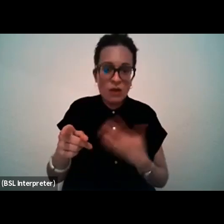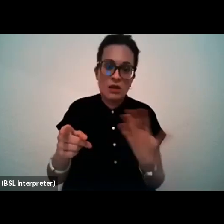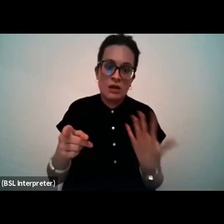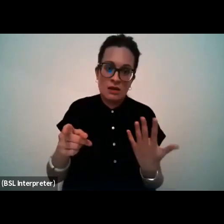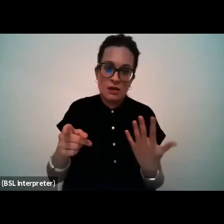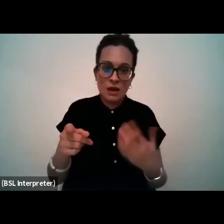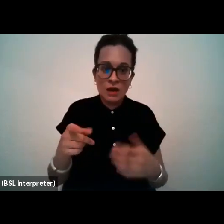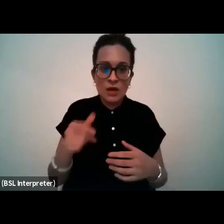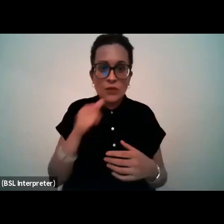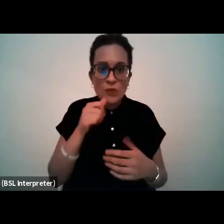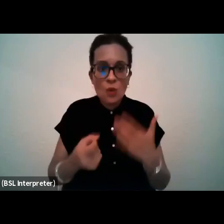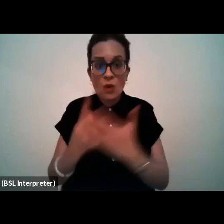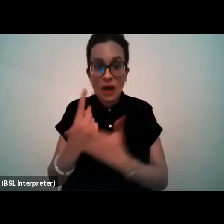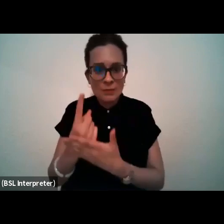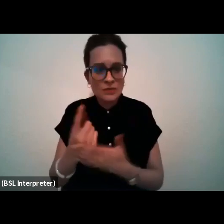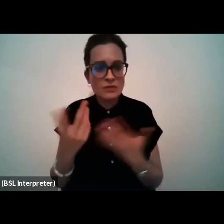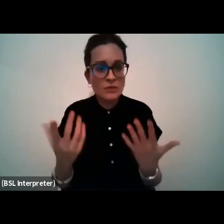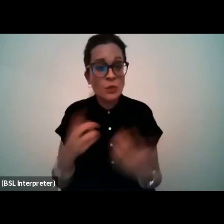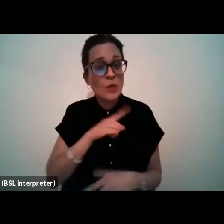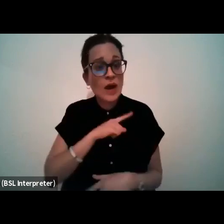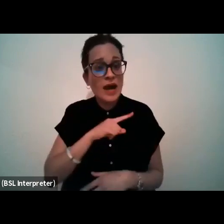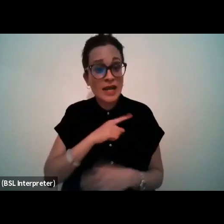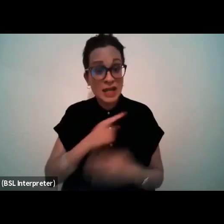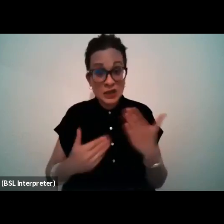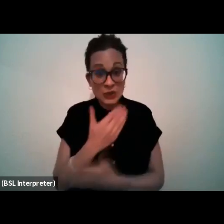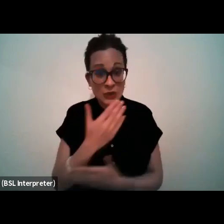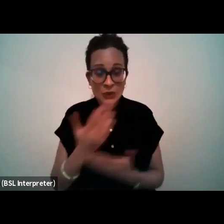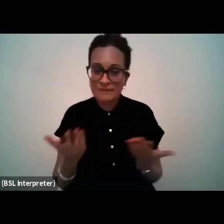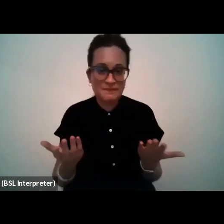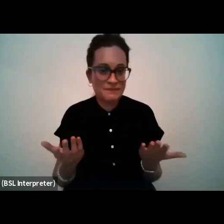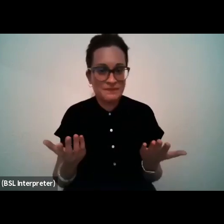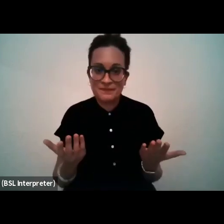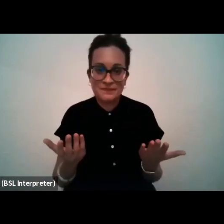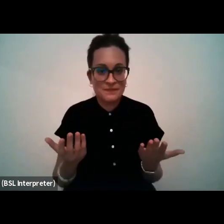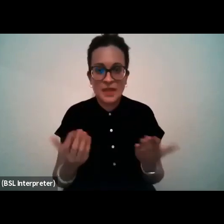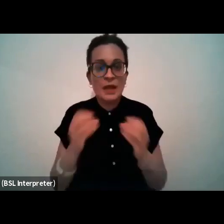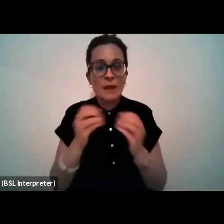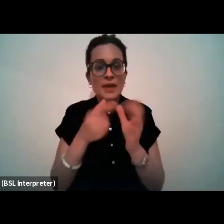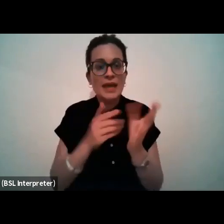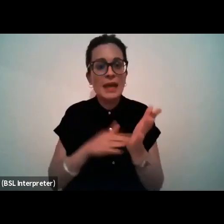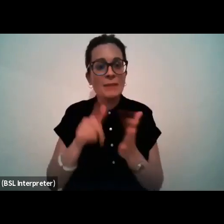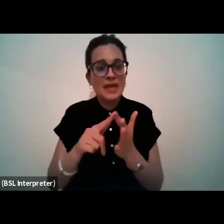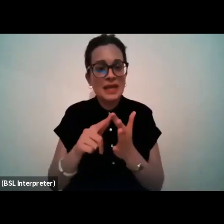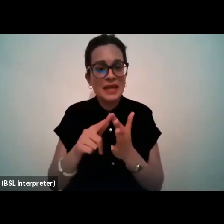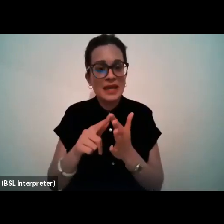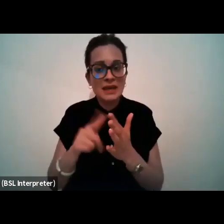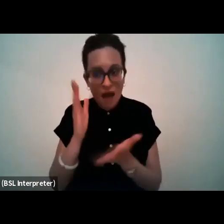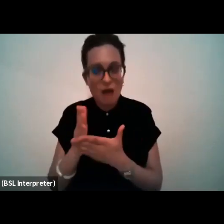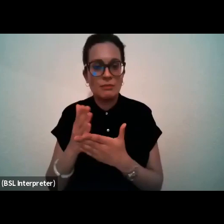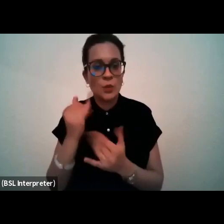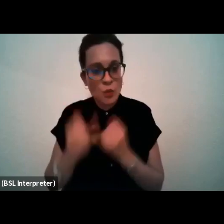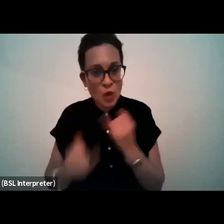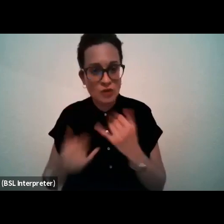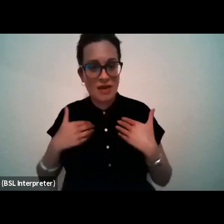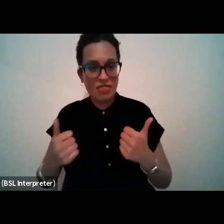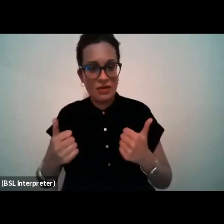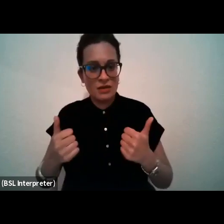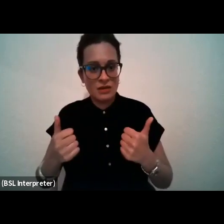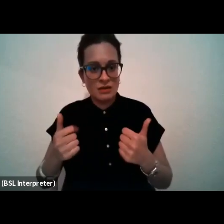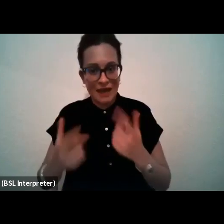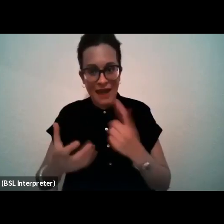this would happen, because it's not new. It's not new that BAME people have worse health outcomes. And that the